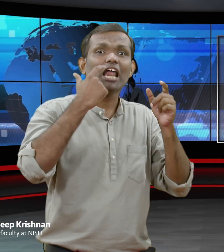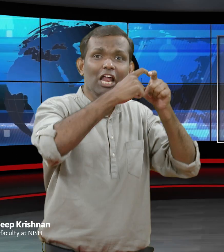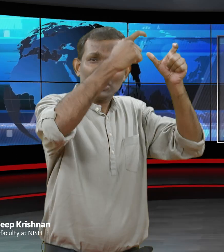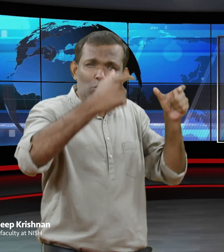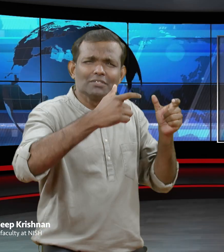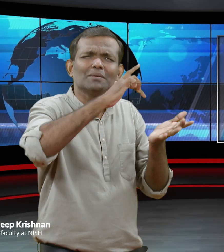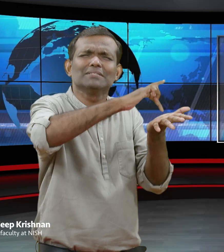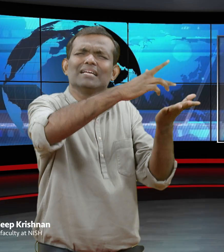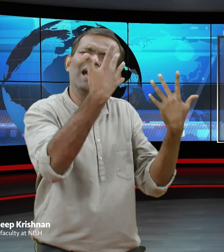urban enhancement.